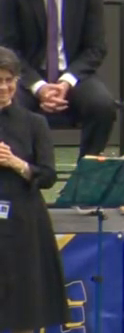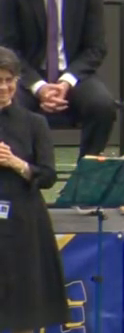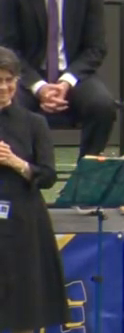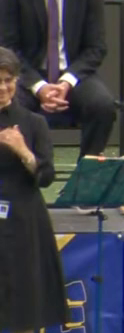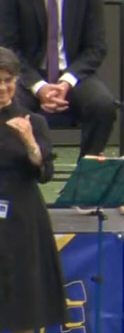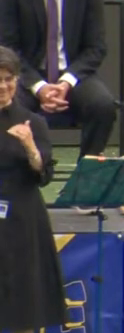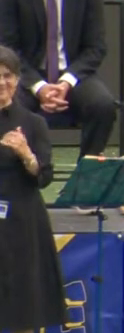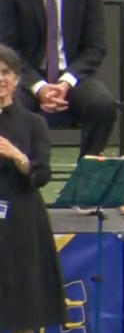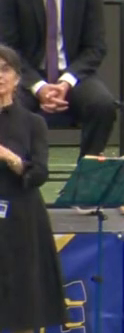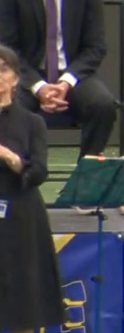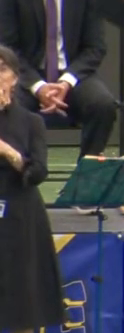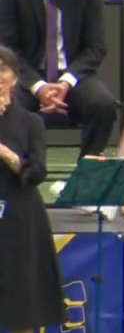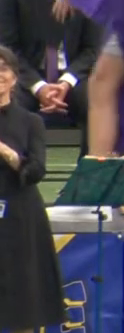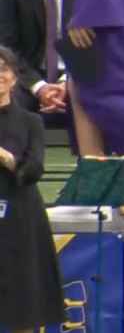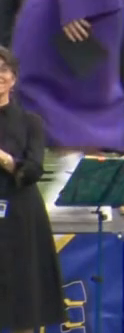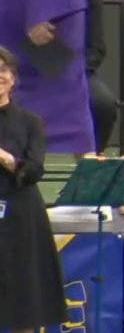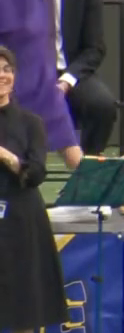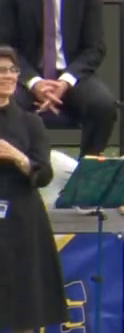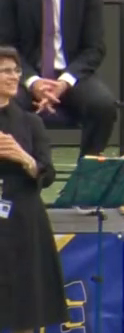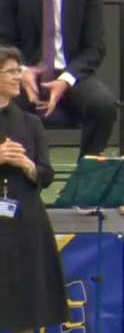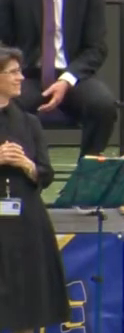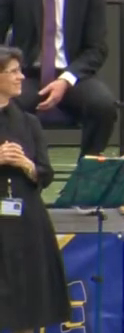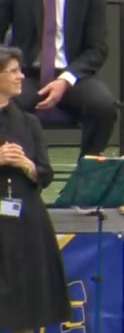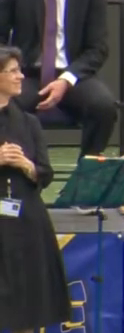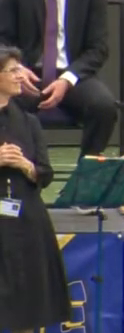Jack Husson.